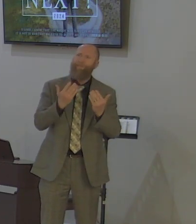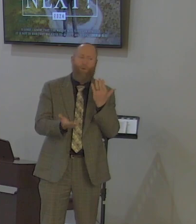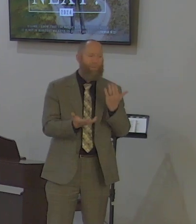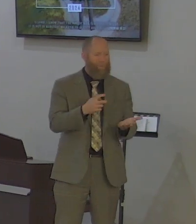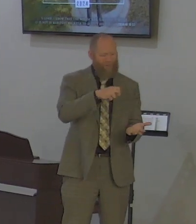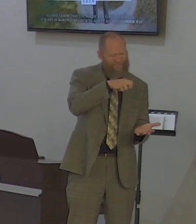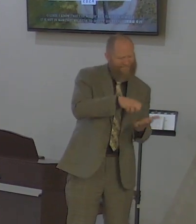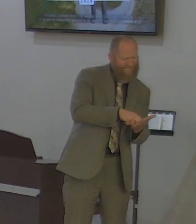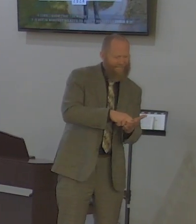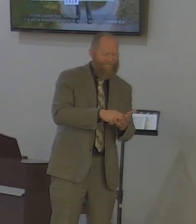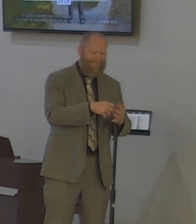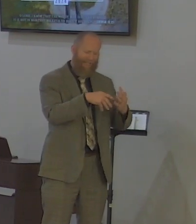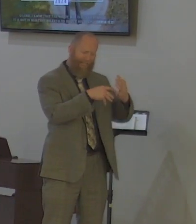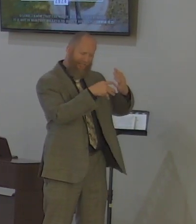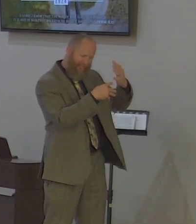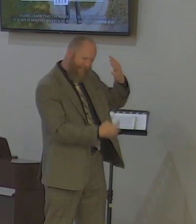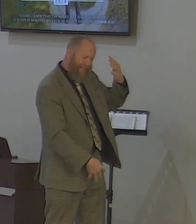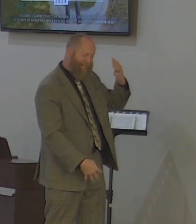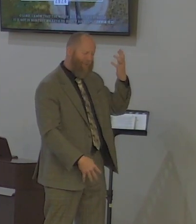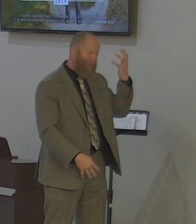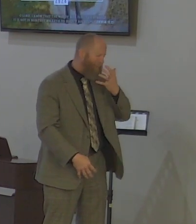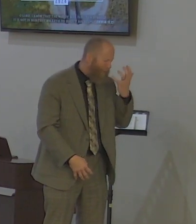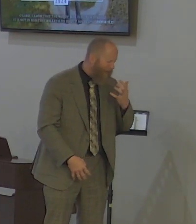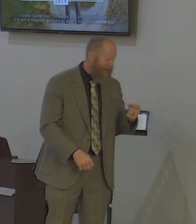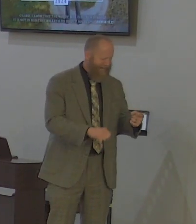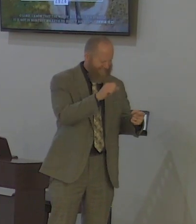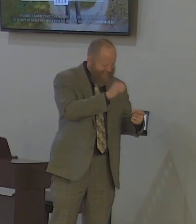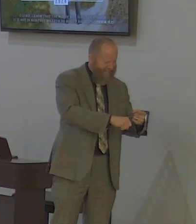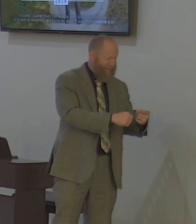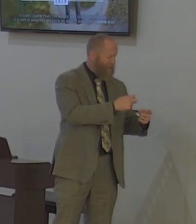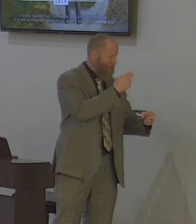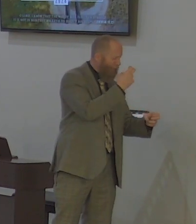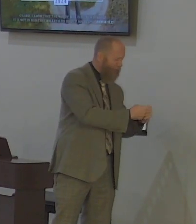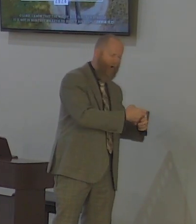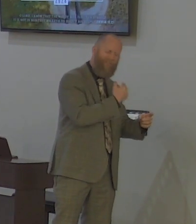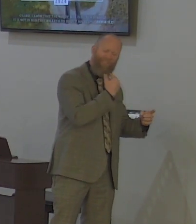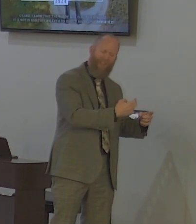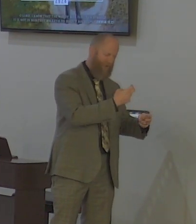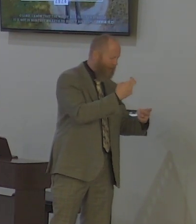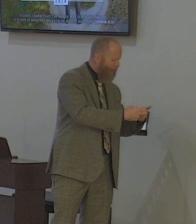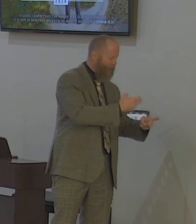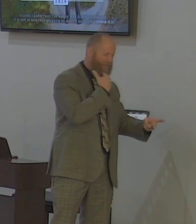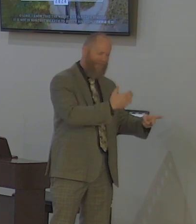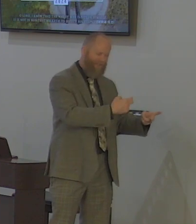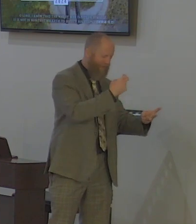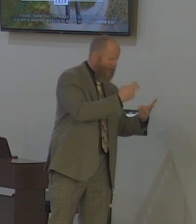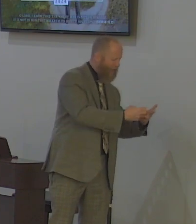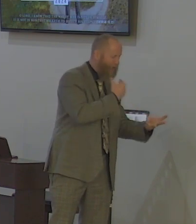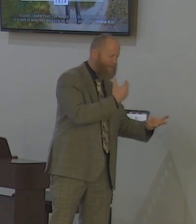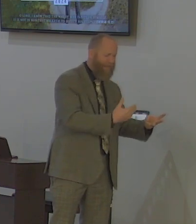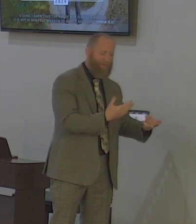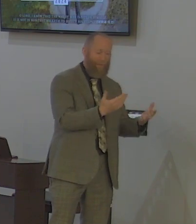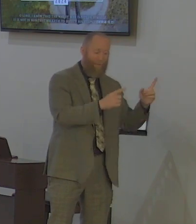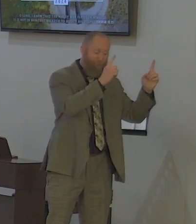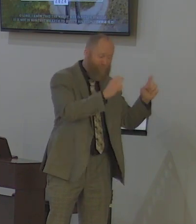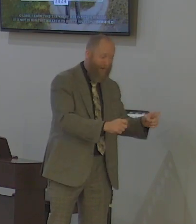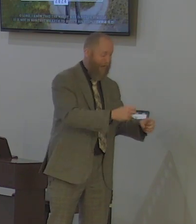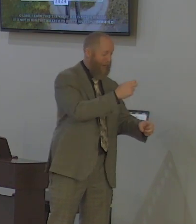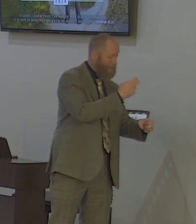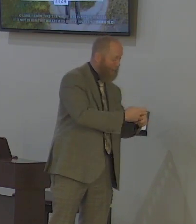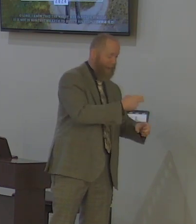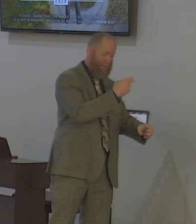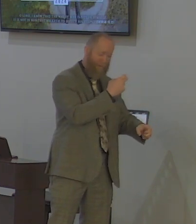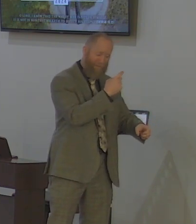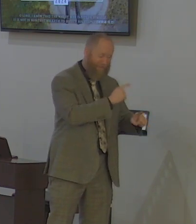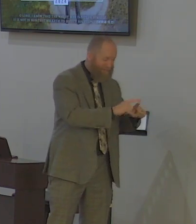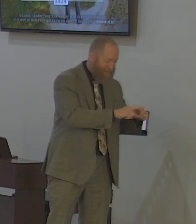knees and just look at all the things, hard and easy, that God's putting in your life, and the trials that you might be in the middle of, and the circumstances